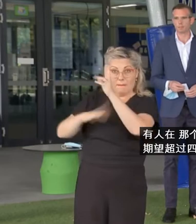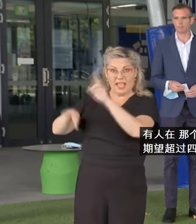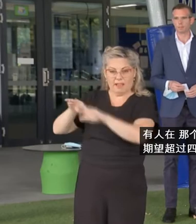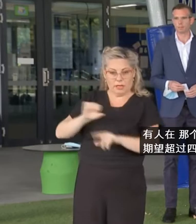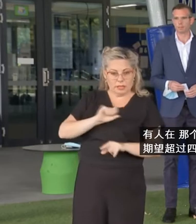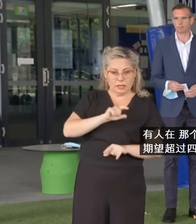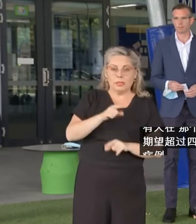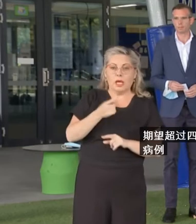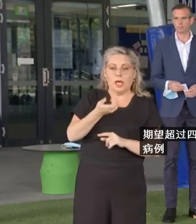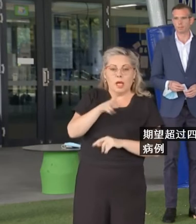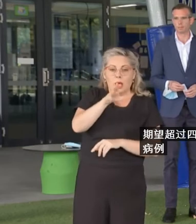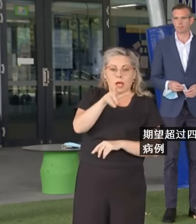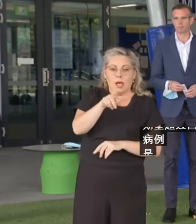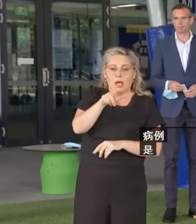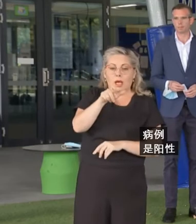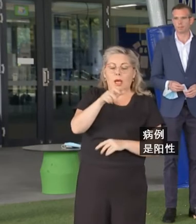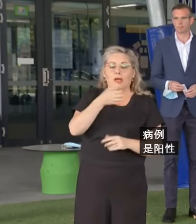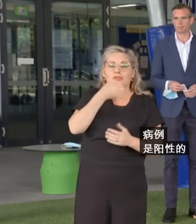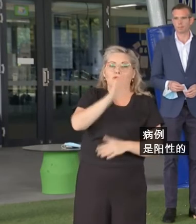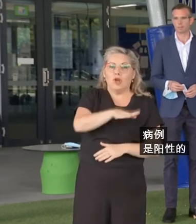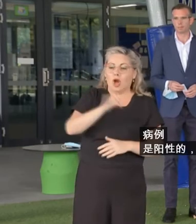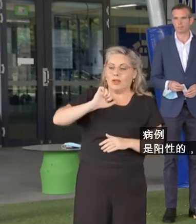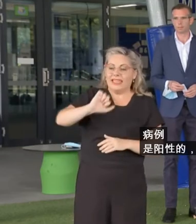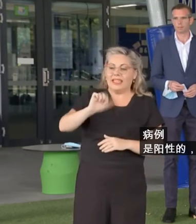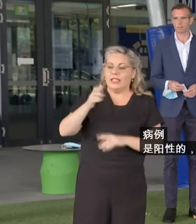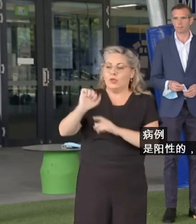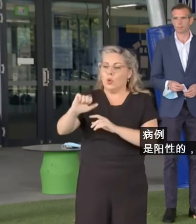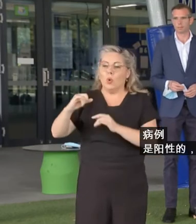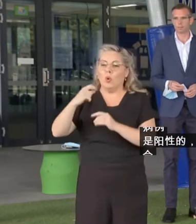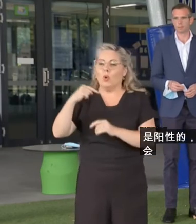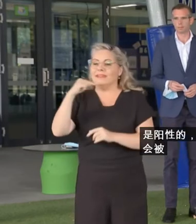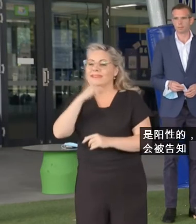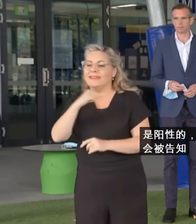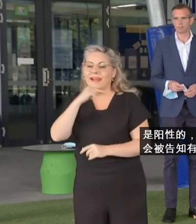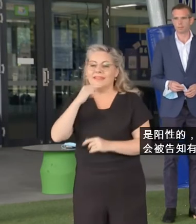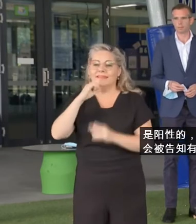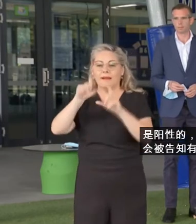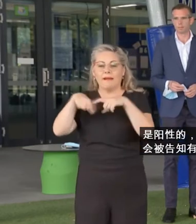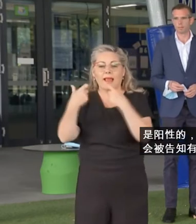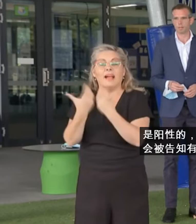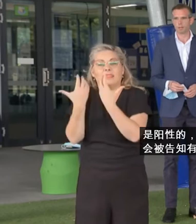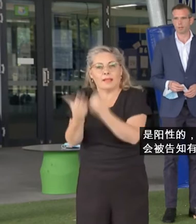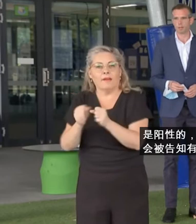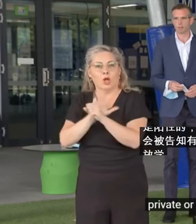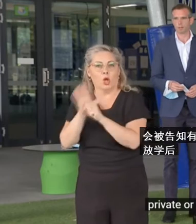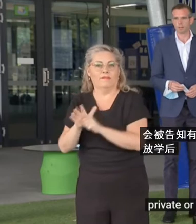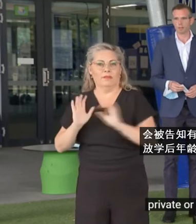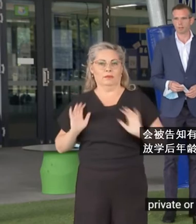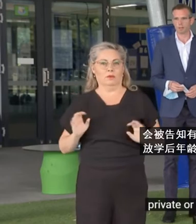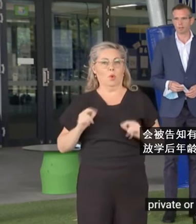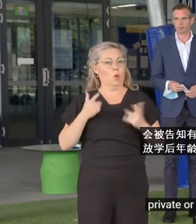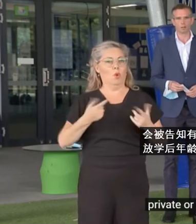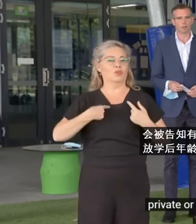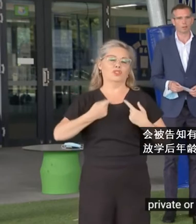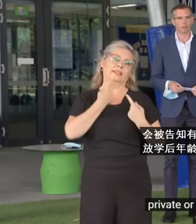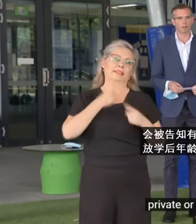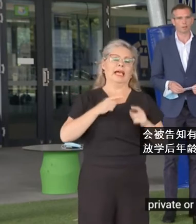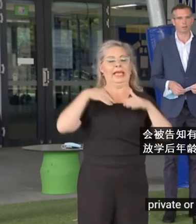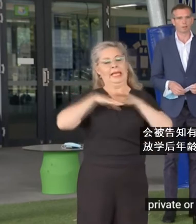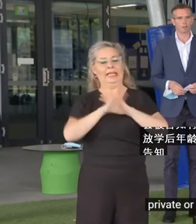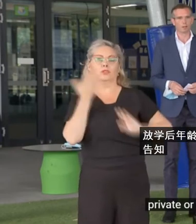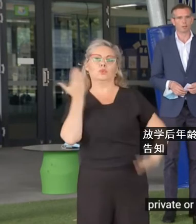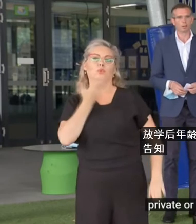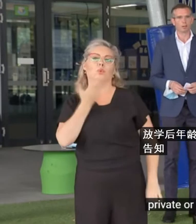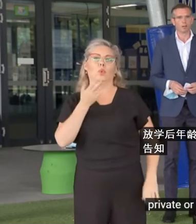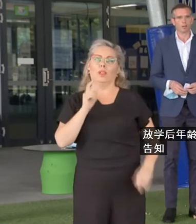more than 4 hours in a positive case is positive to COVID, or will they just be told that there is COVID at the school? Yeah, so